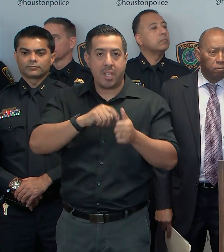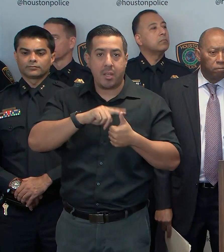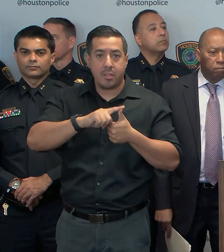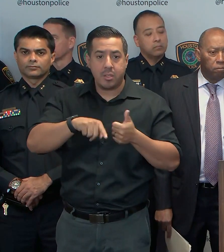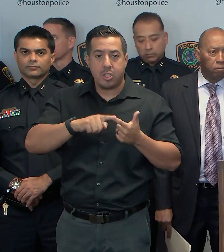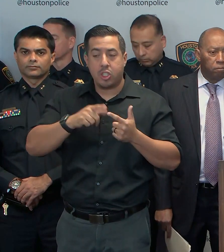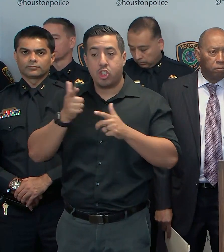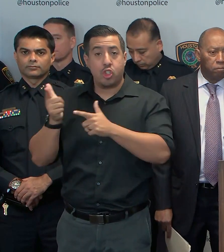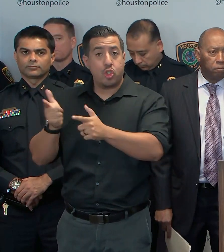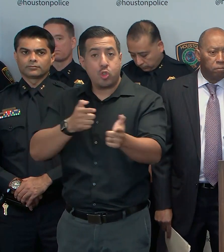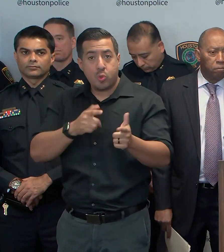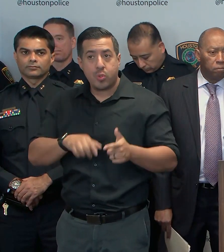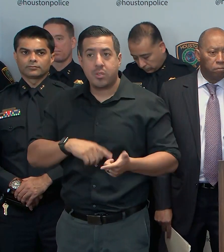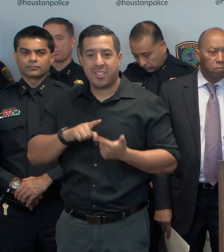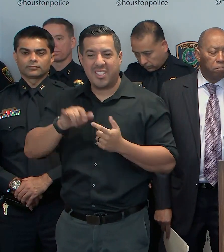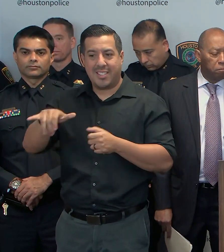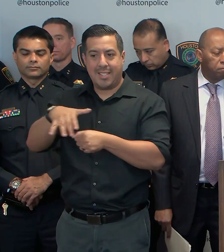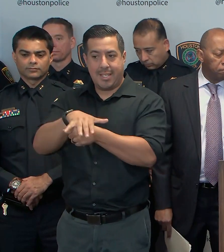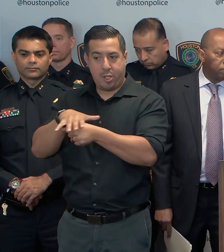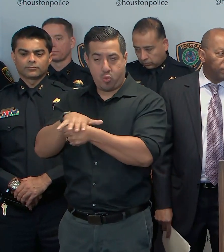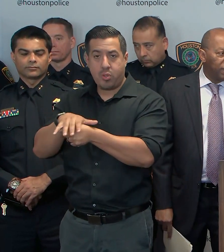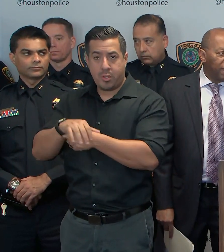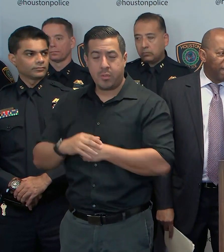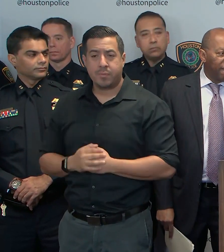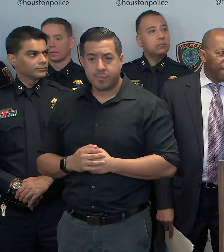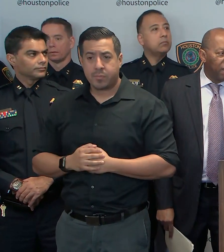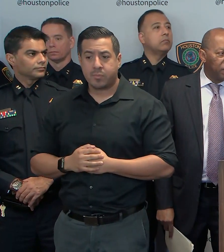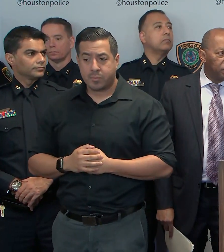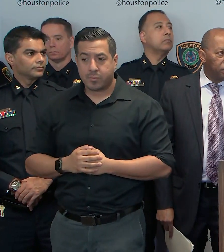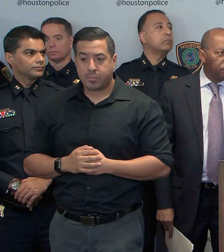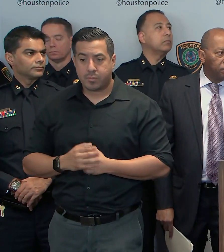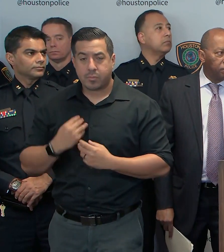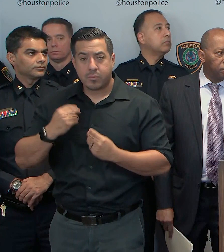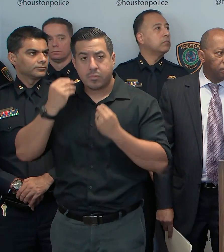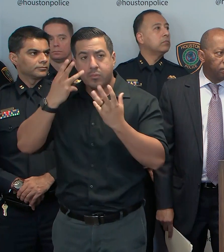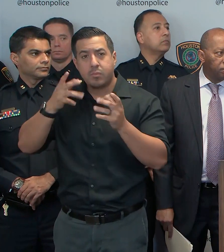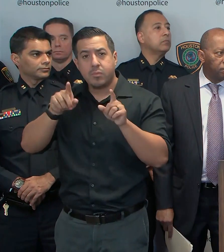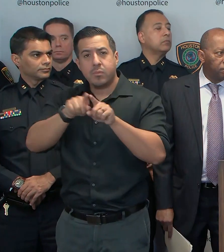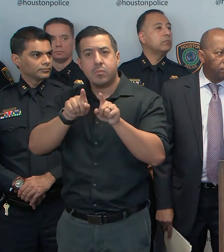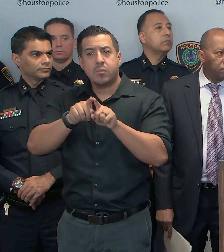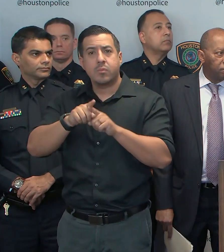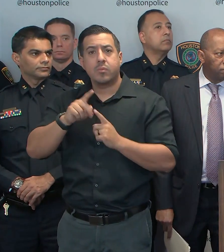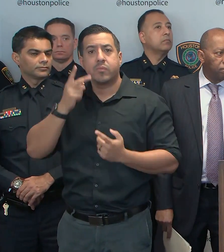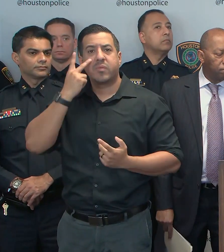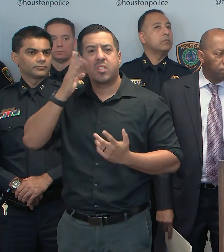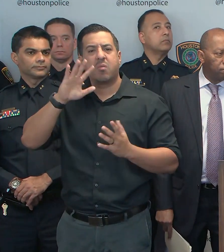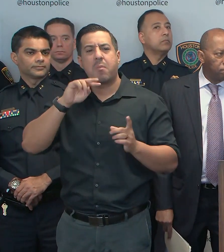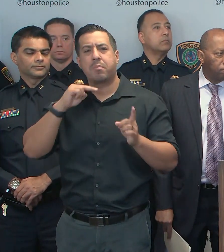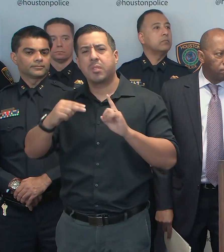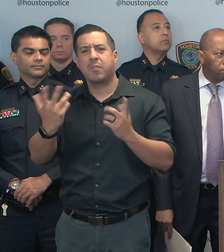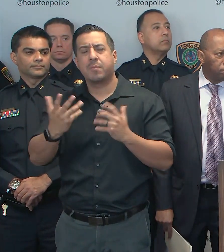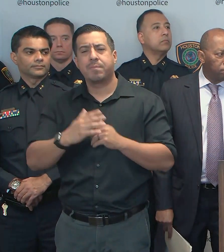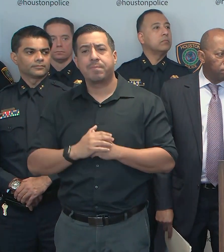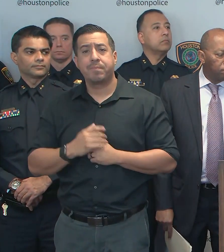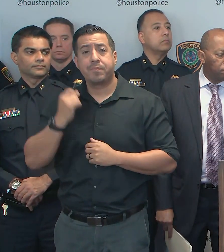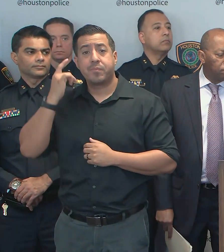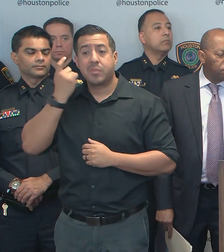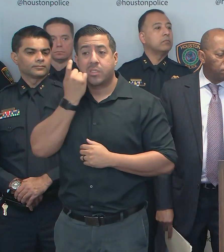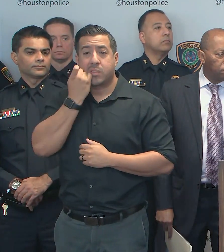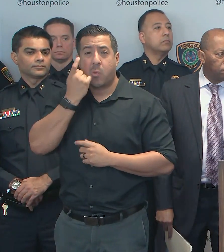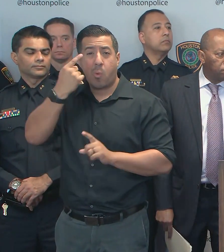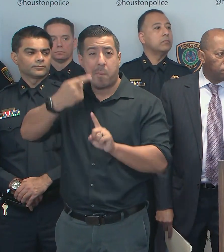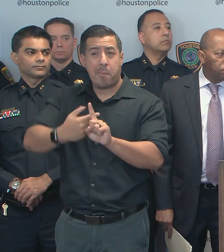and shootings in those areas. I just want to make mention of one thing and put things in perspective. Just a month